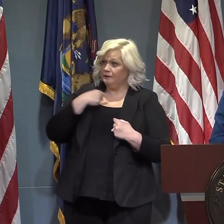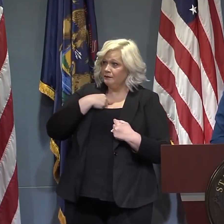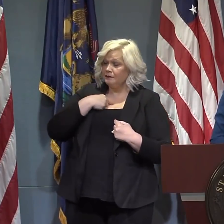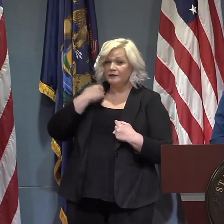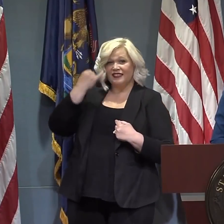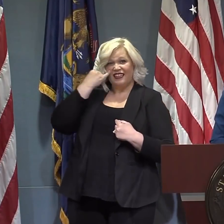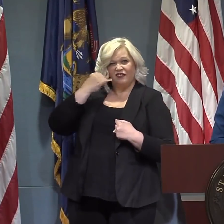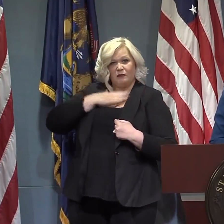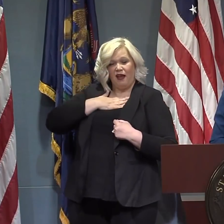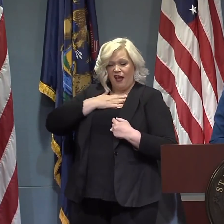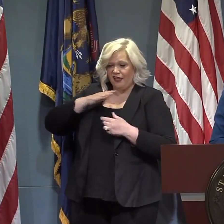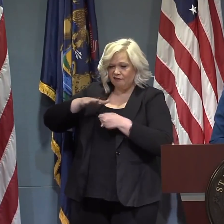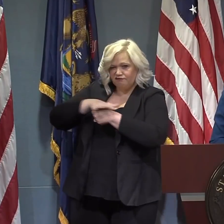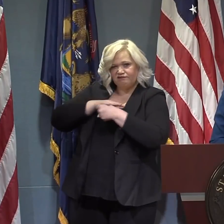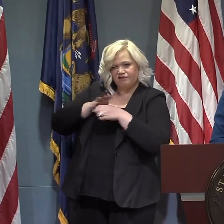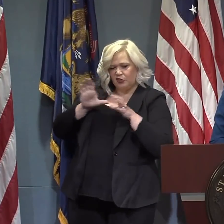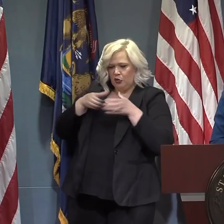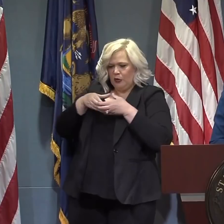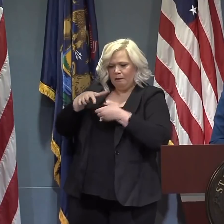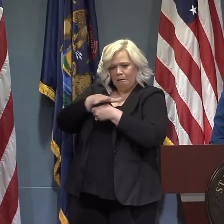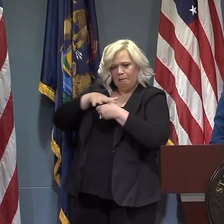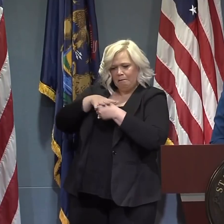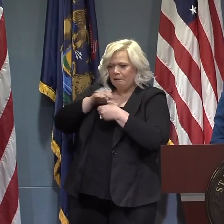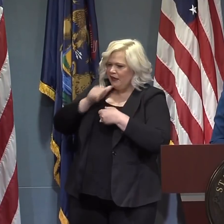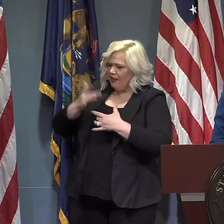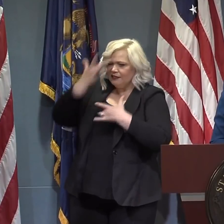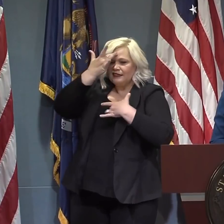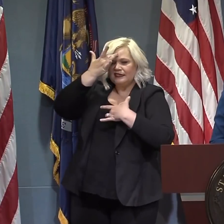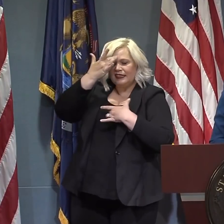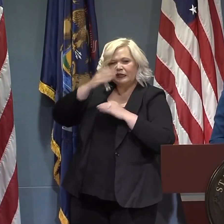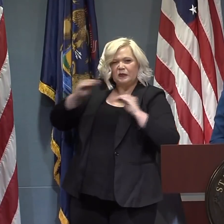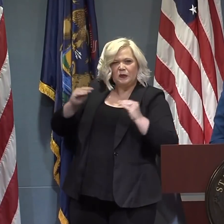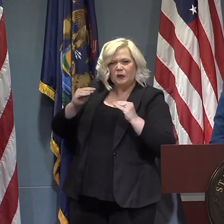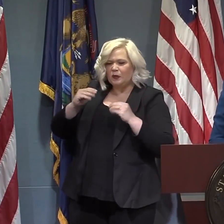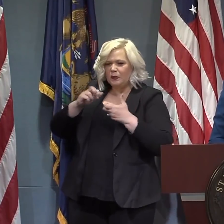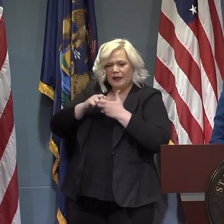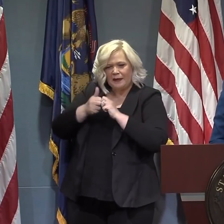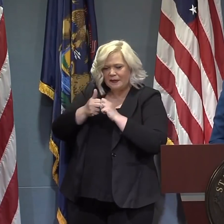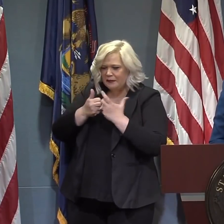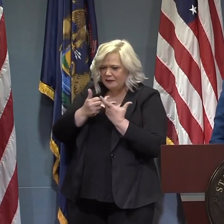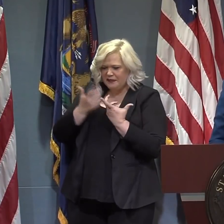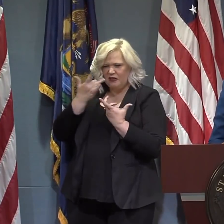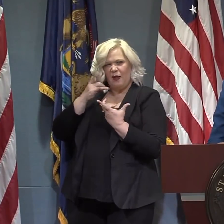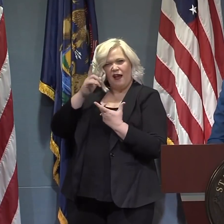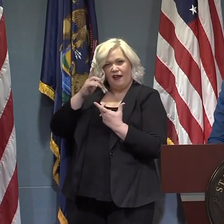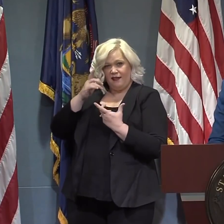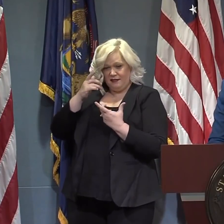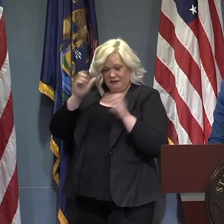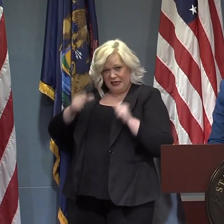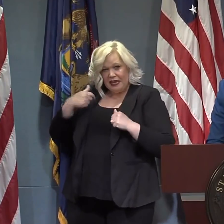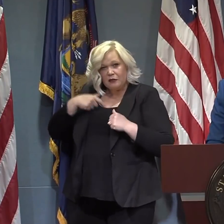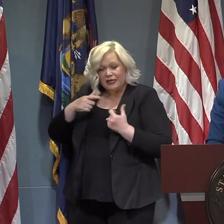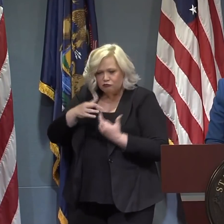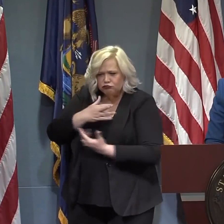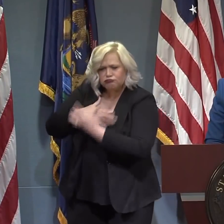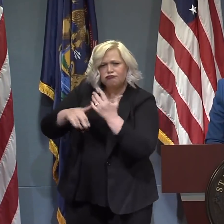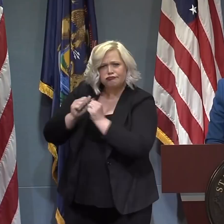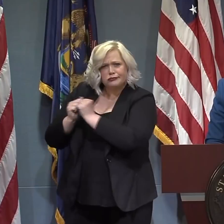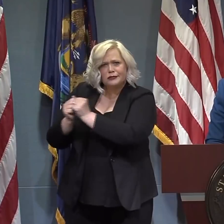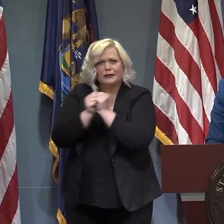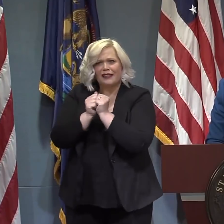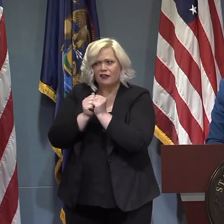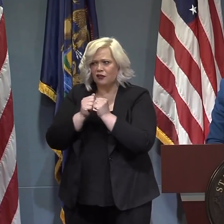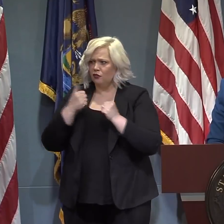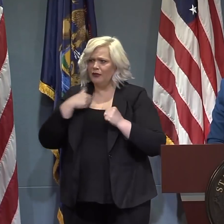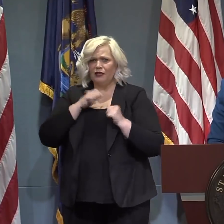one in my social circle has been sick or had any symptoms, why can't we get together and socialize in person if